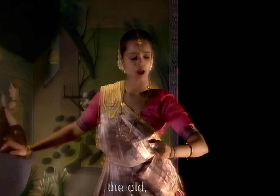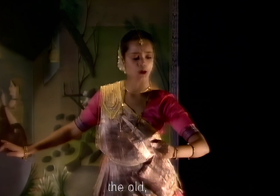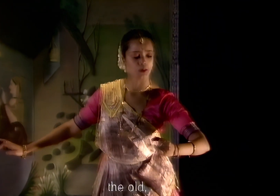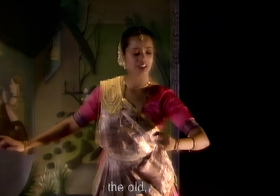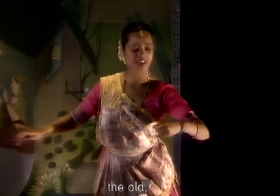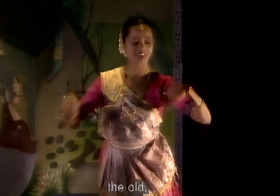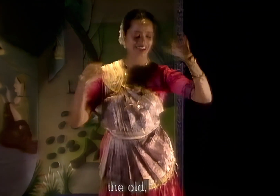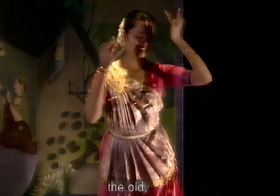old,